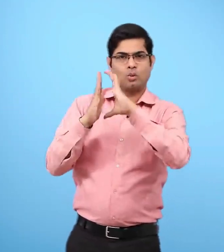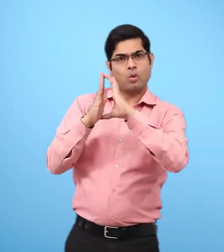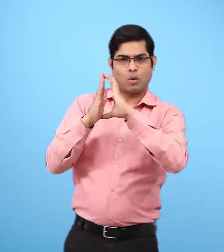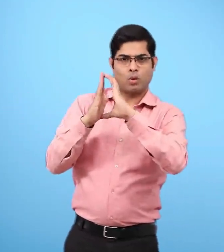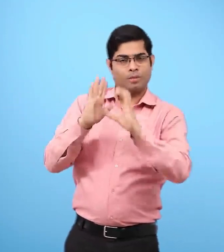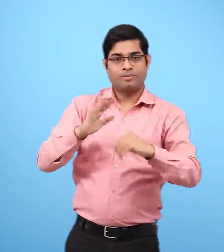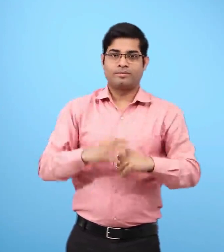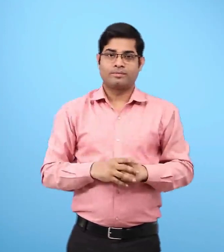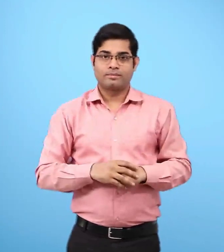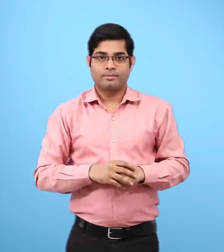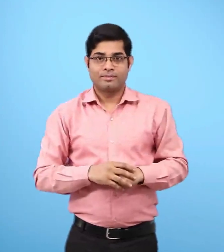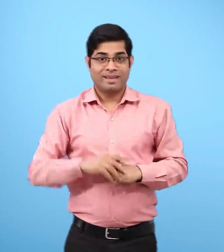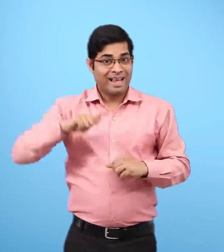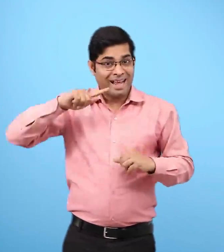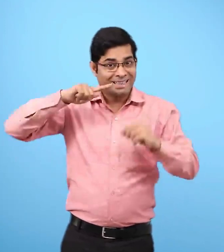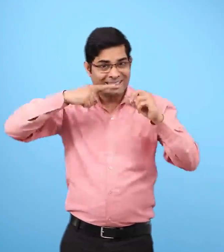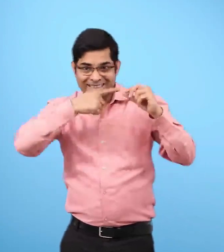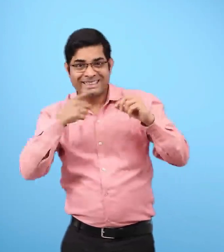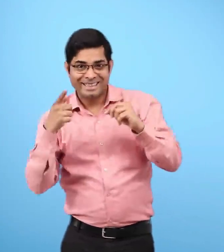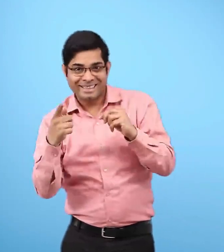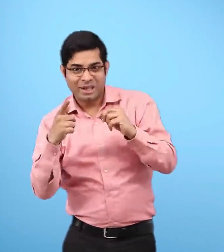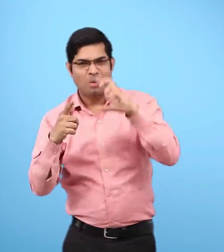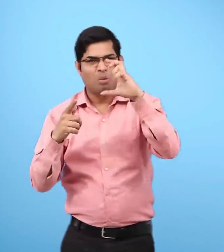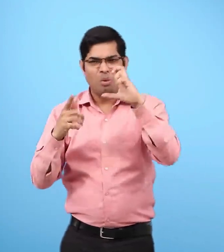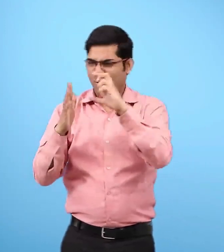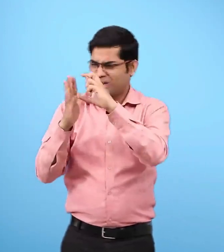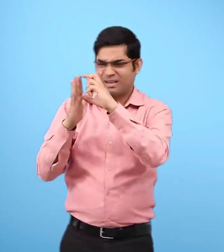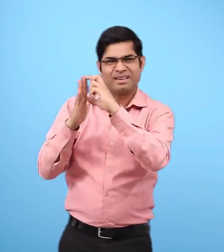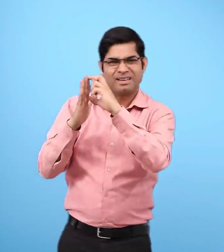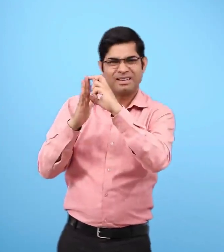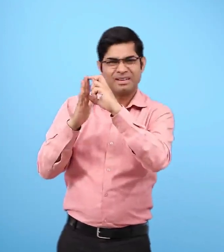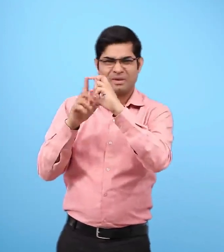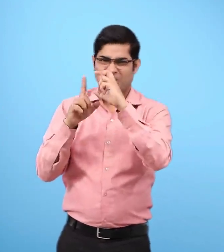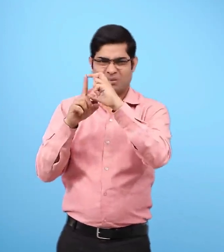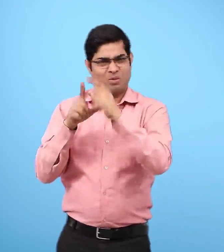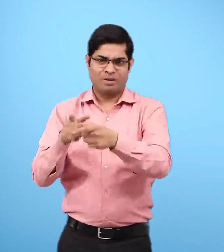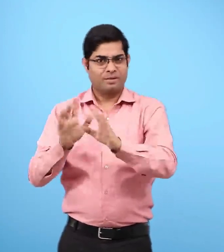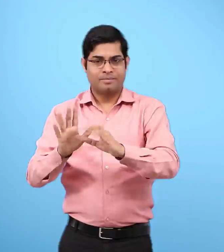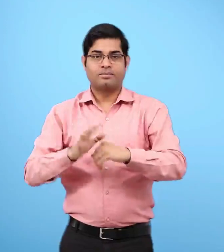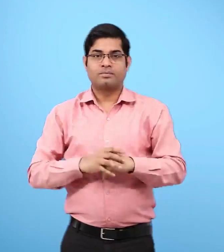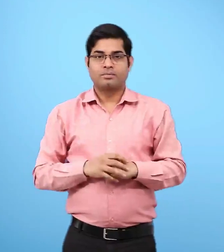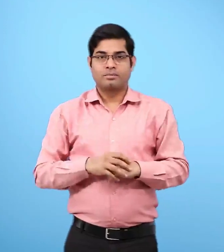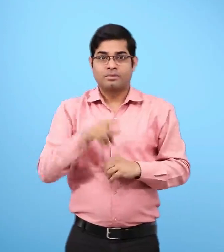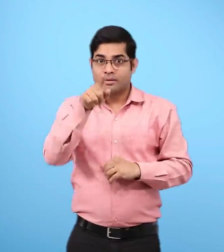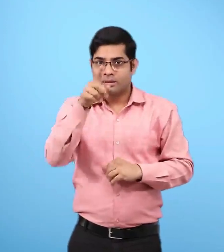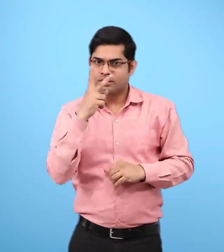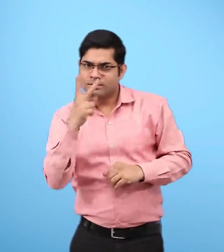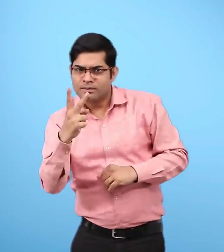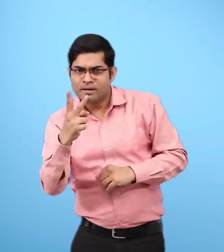long as your palm. Corn cob 3 is as long as your middle finger.